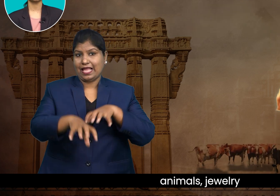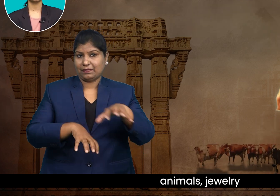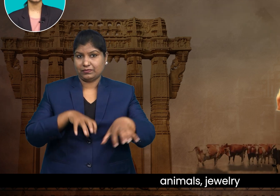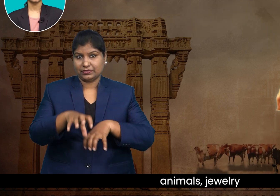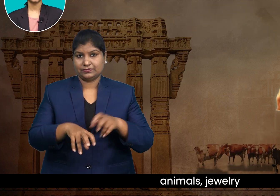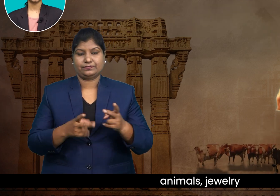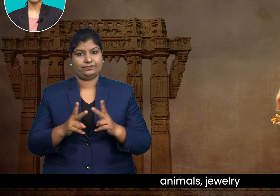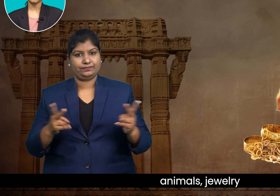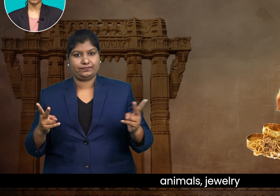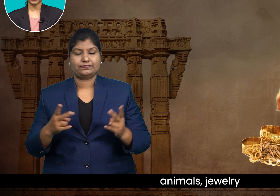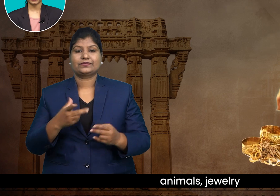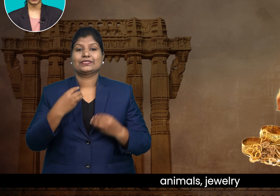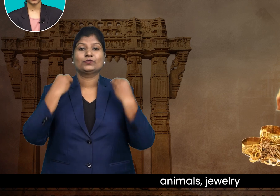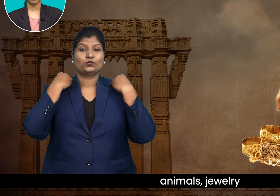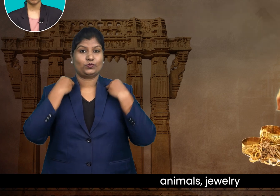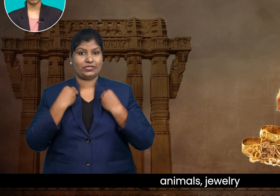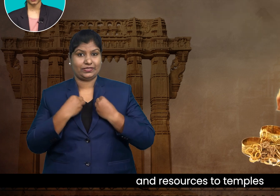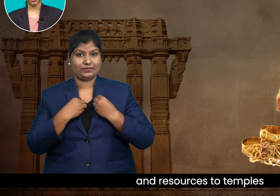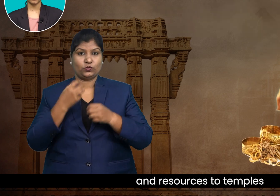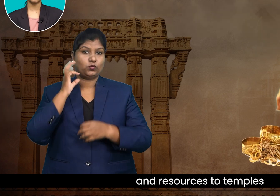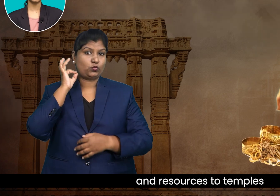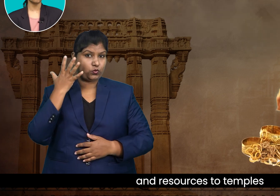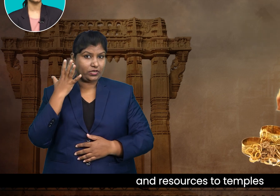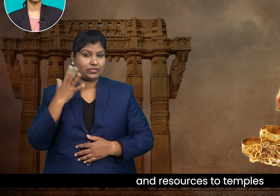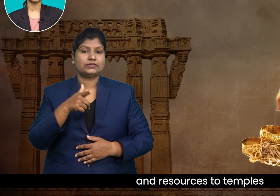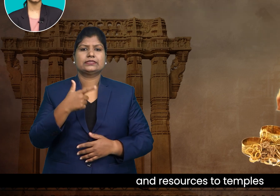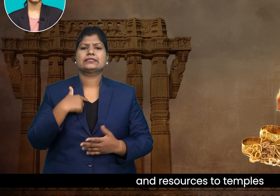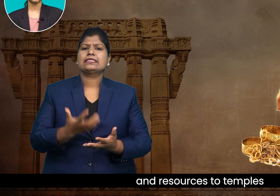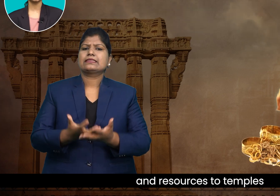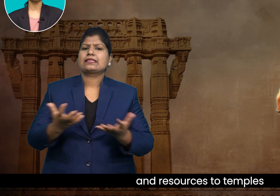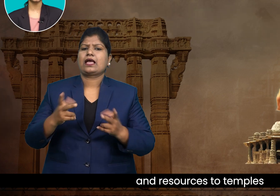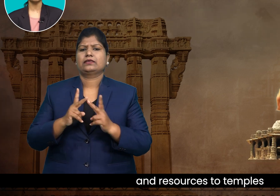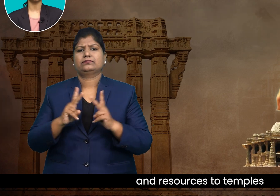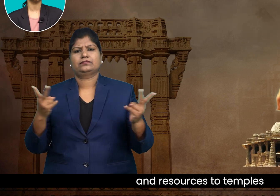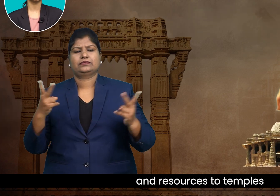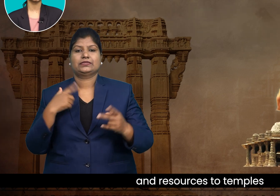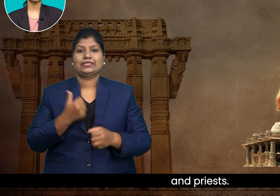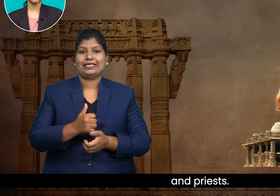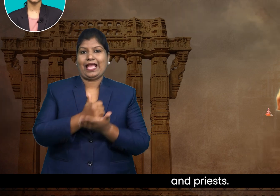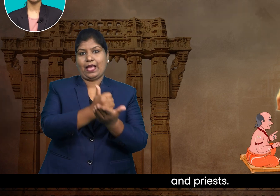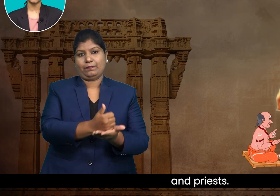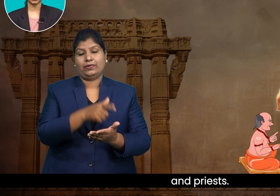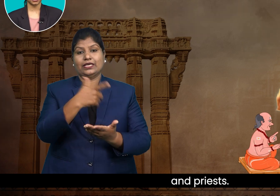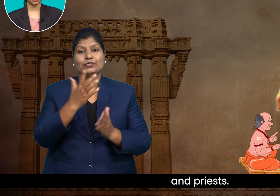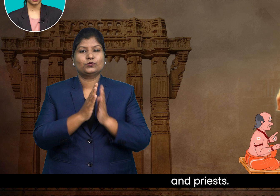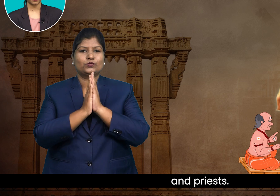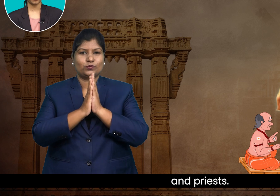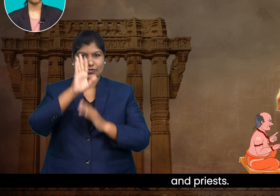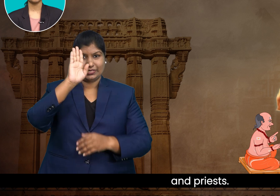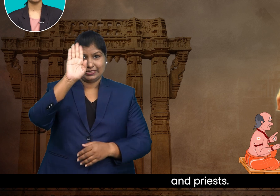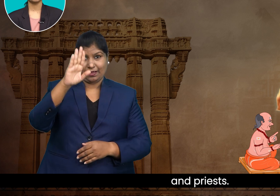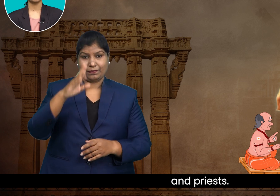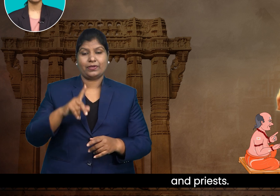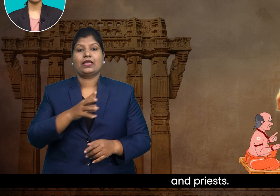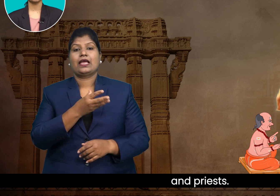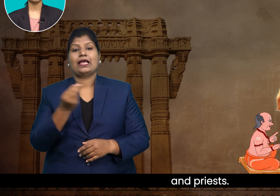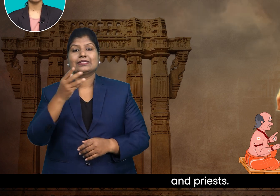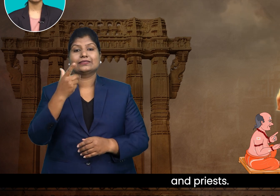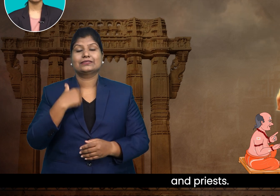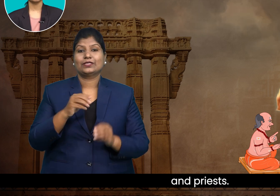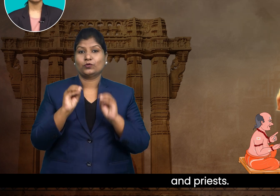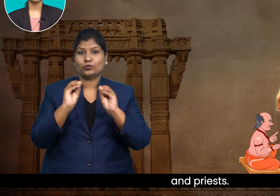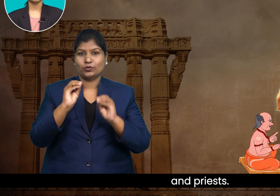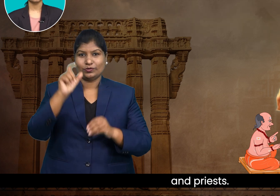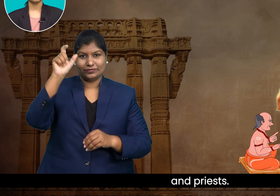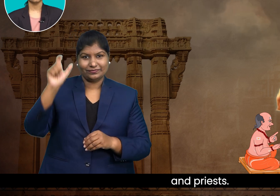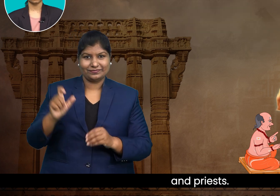animals, jewelry, and resources to temples and priests.